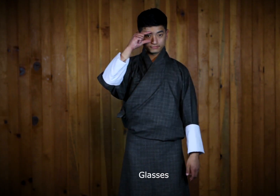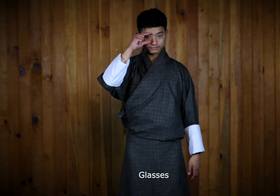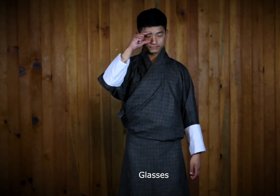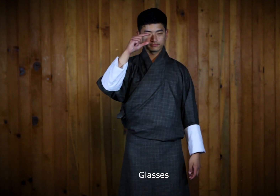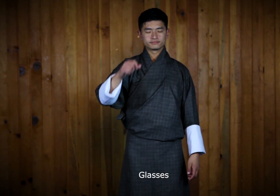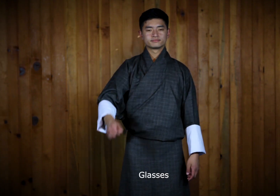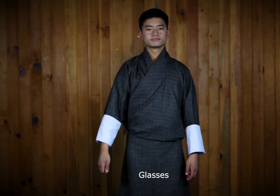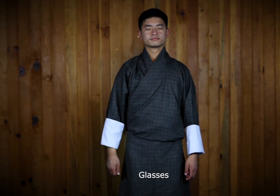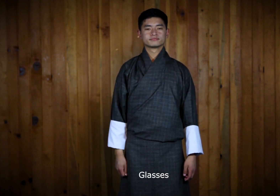glasses,